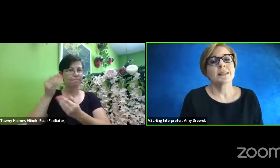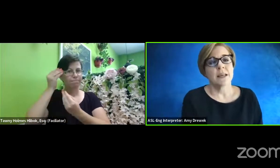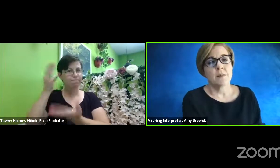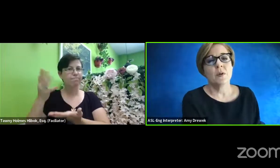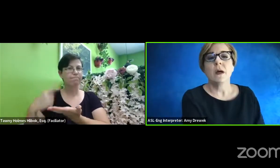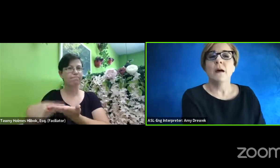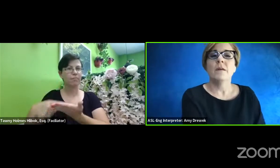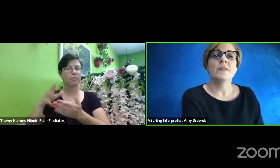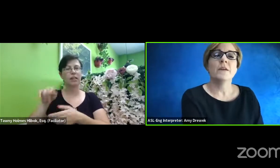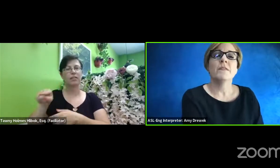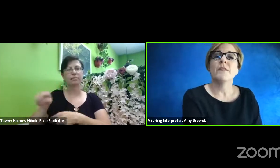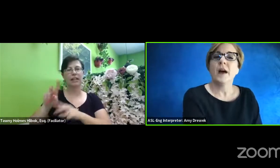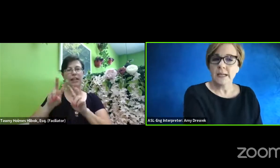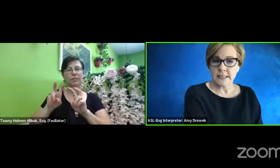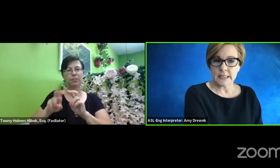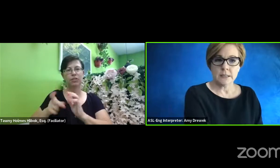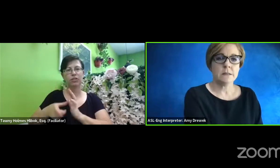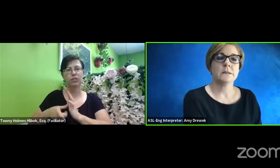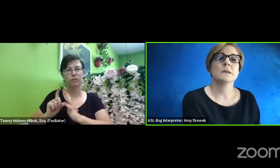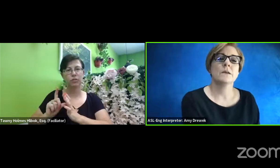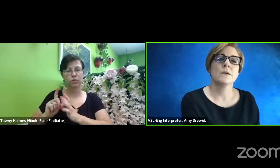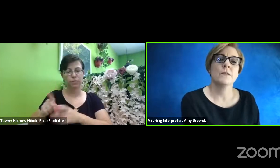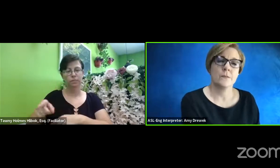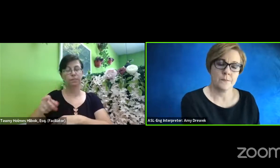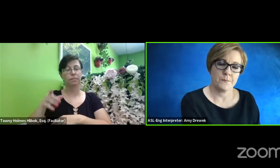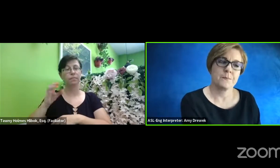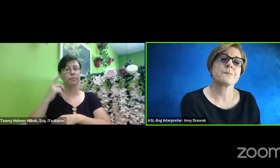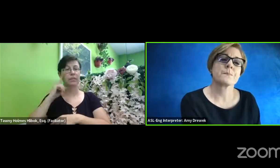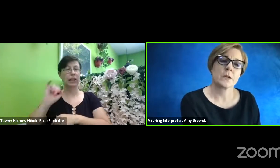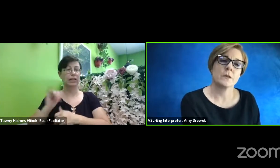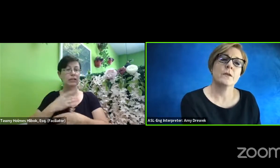So that is one example of the findings